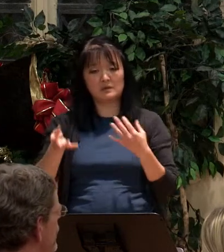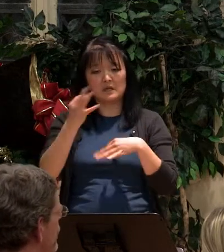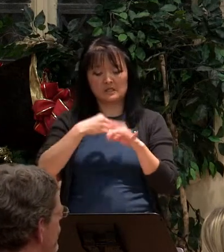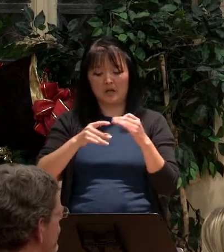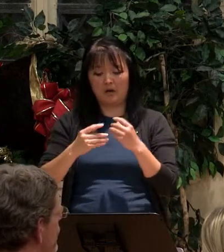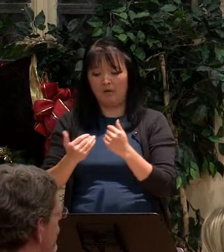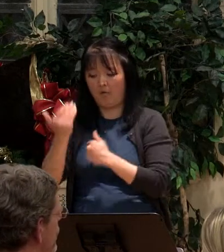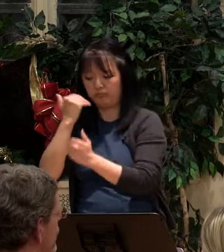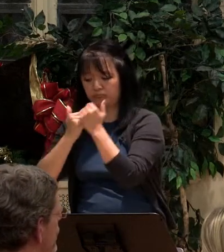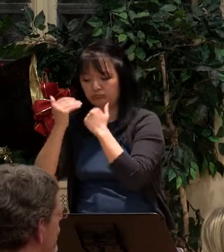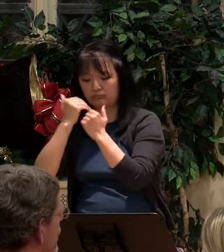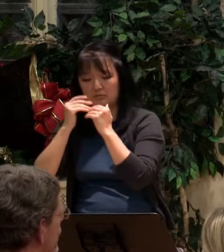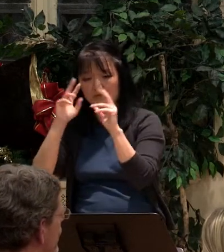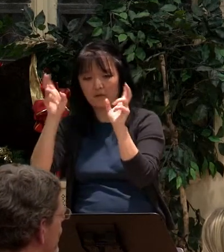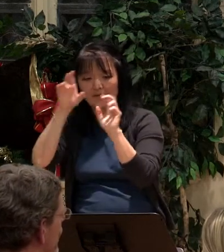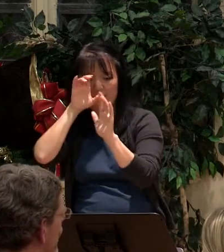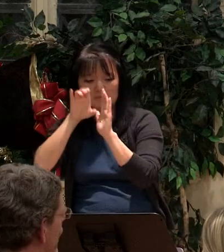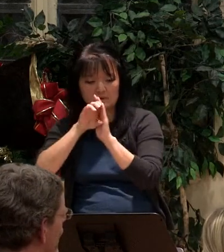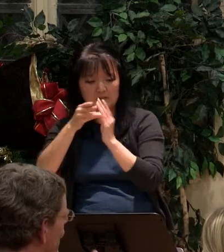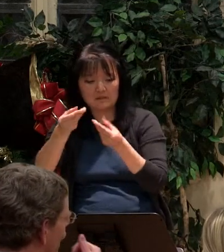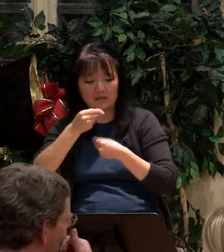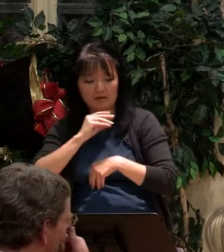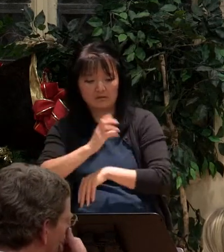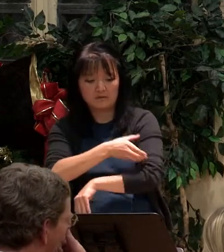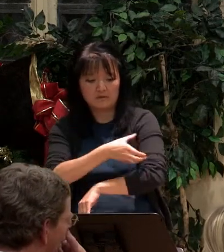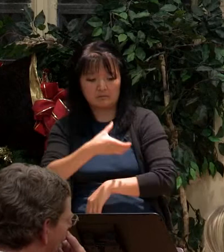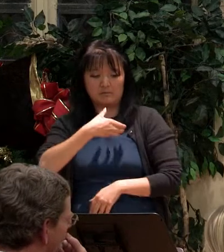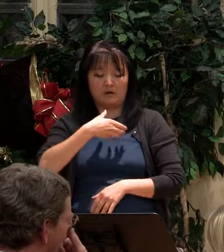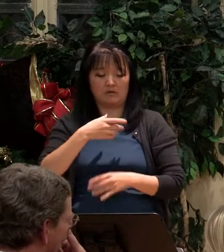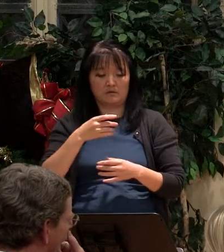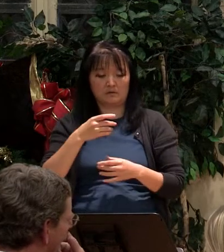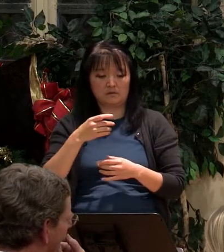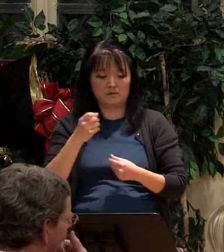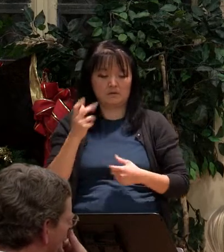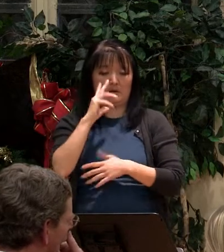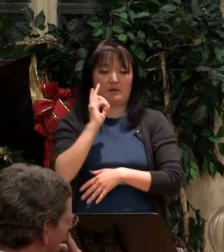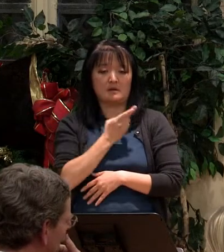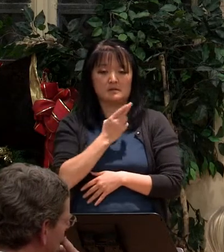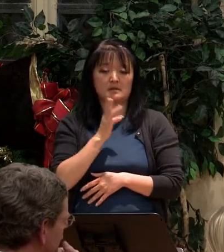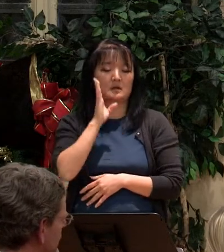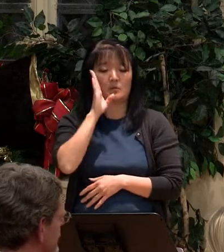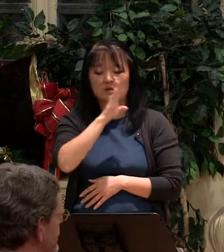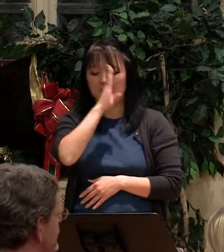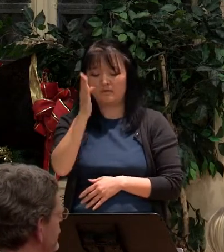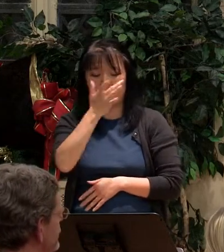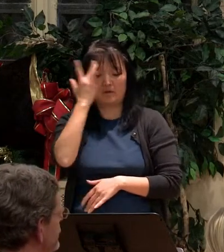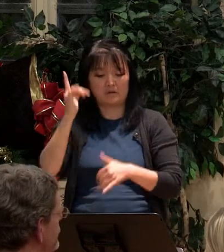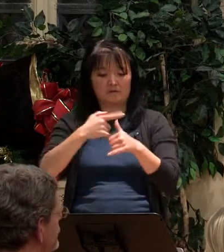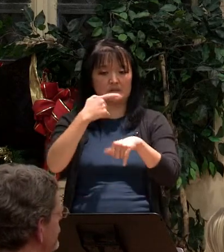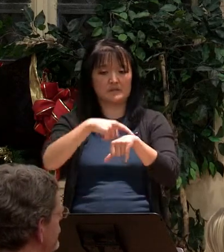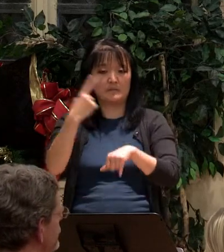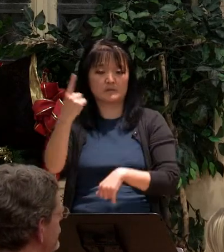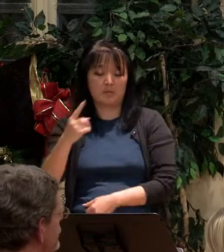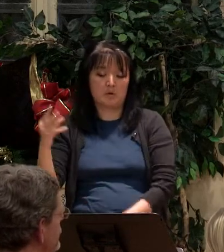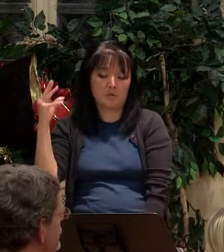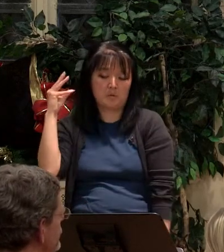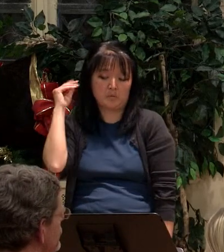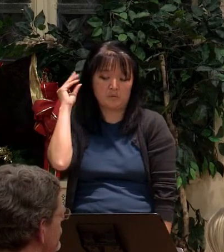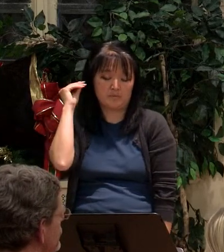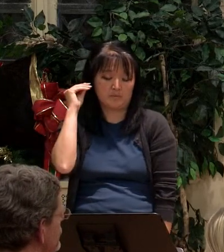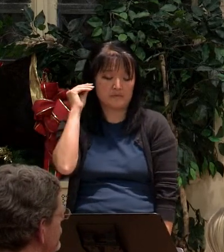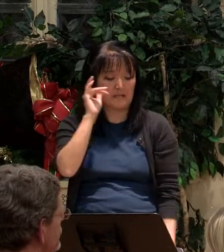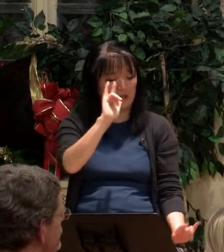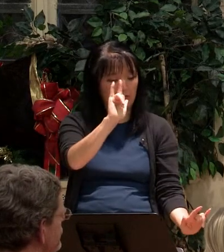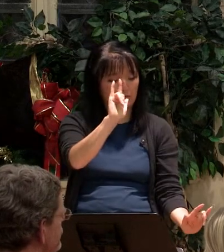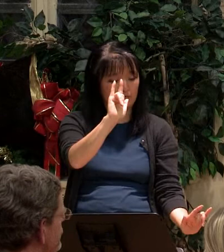binge on these images and give them the power to haunt us. But I will never forget the first time someone whispered the words, "I love you" to